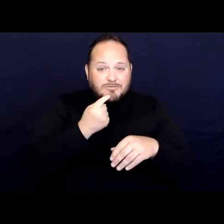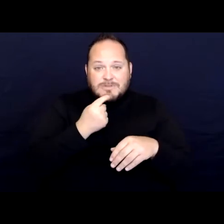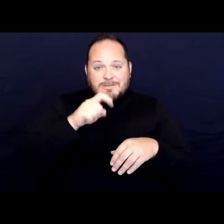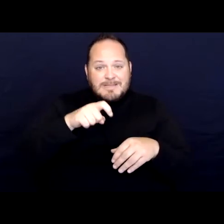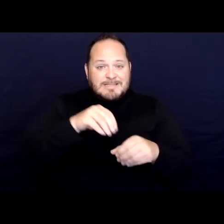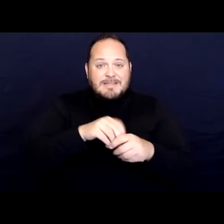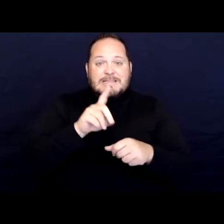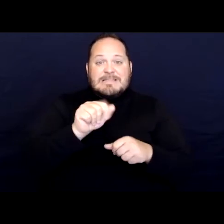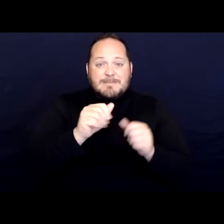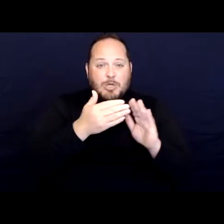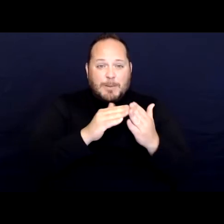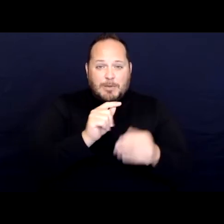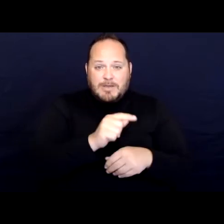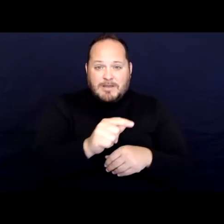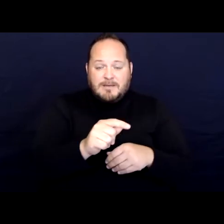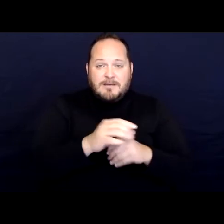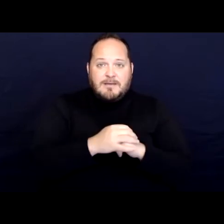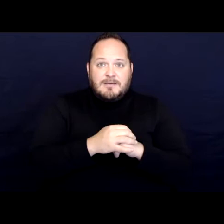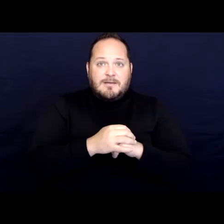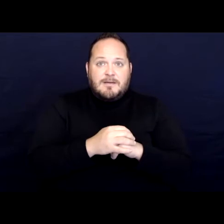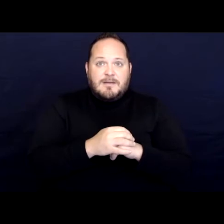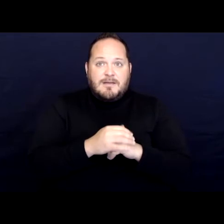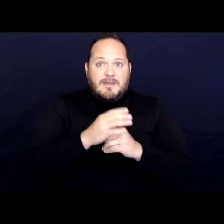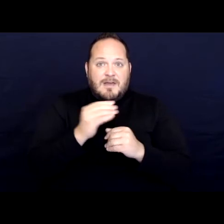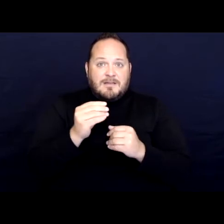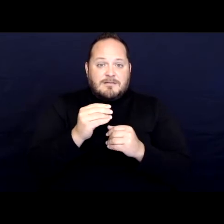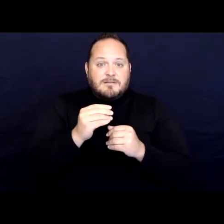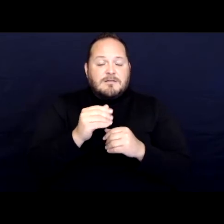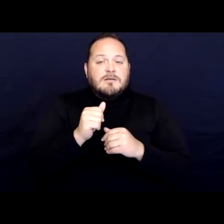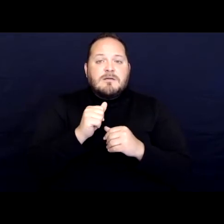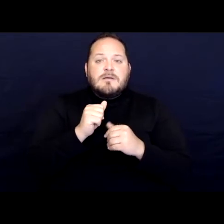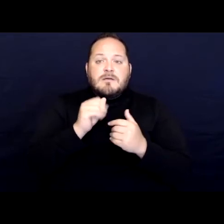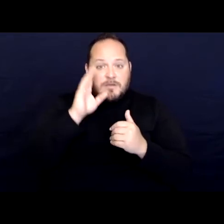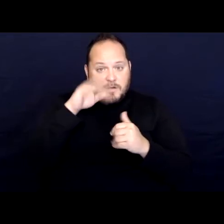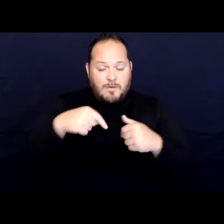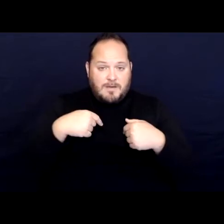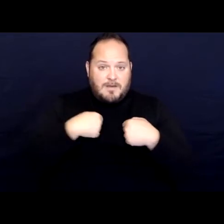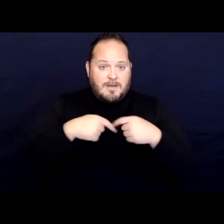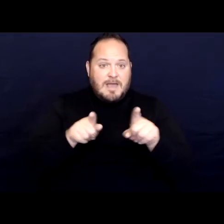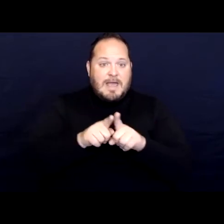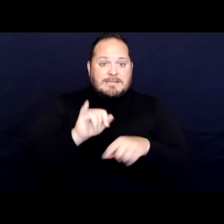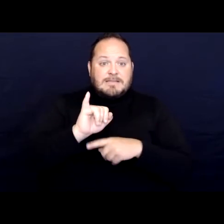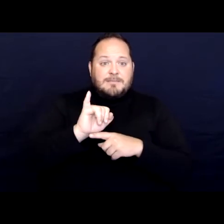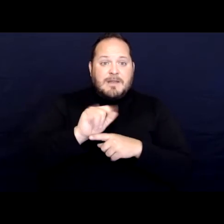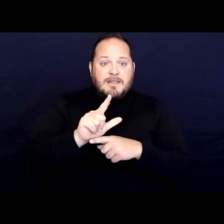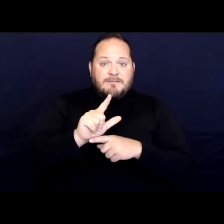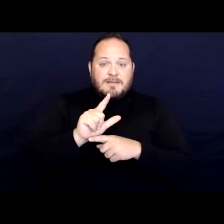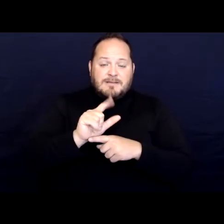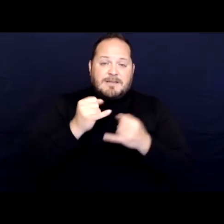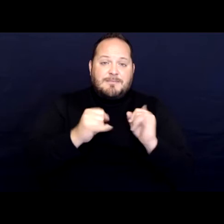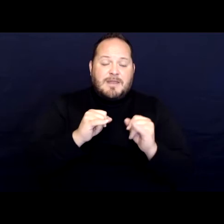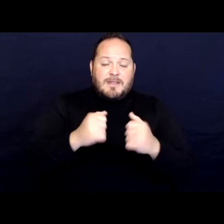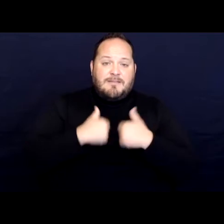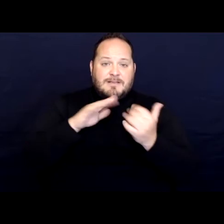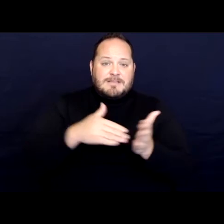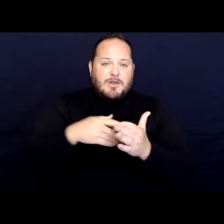and not thinking about the disability community, although, as an independent living center, we're a cross disability organization and we represent,